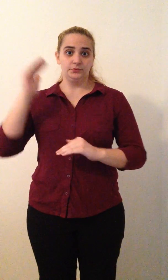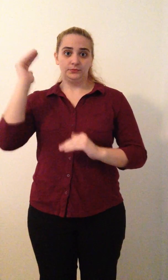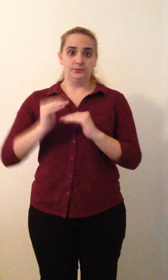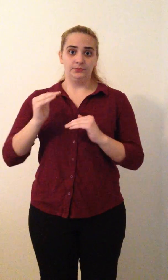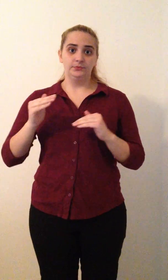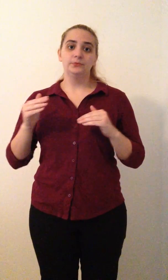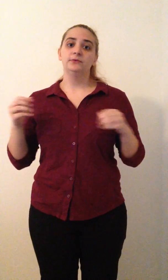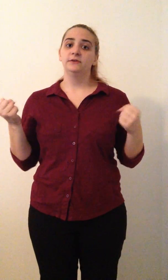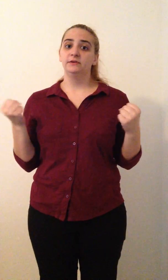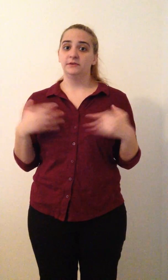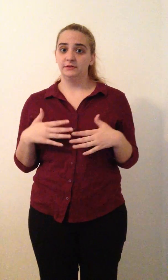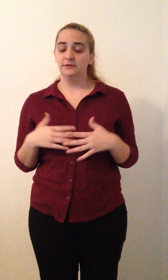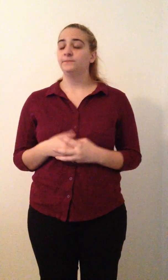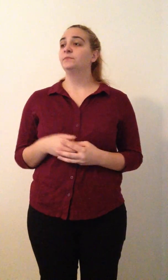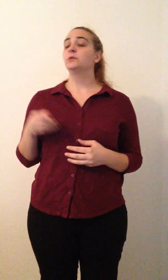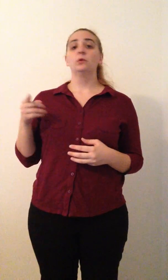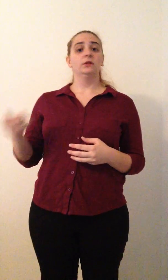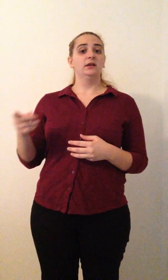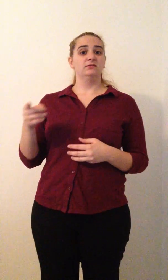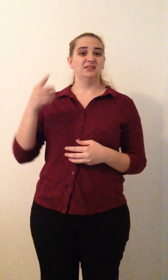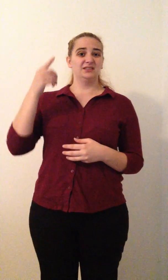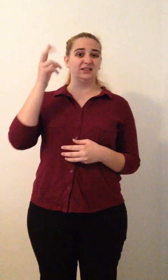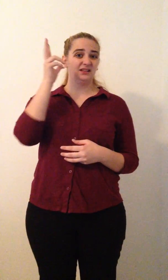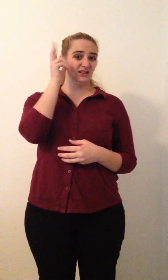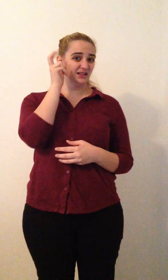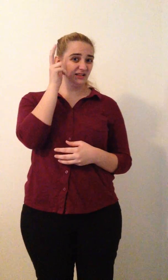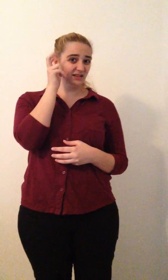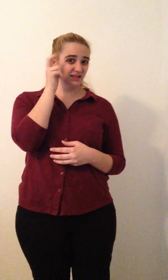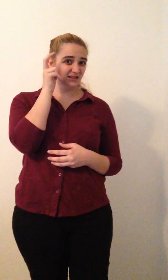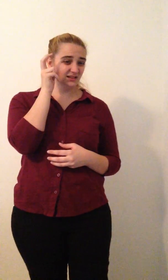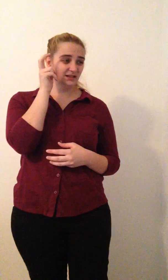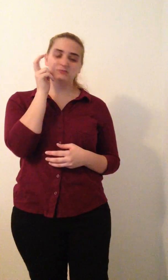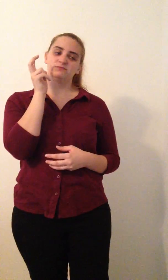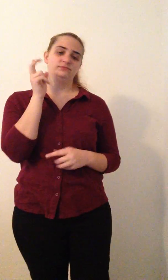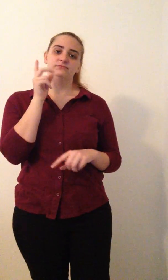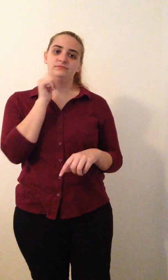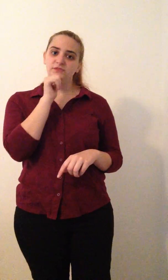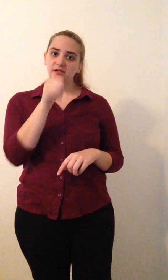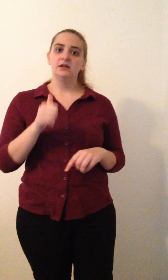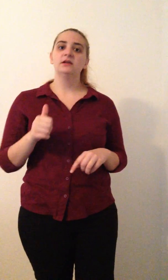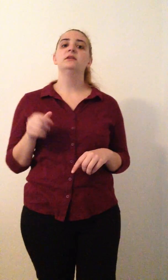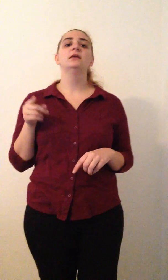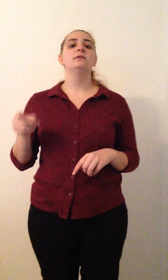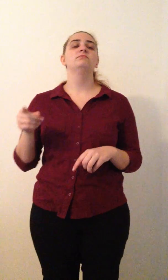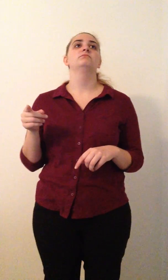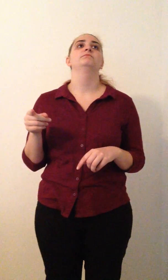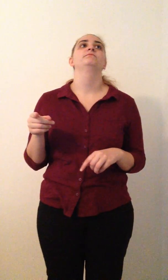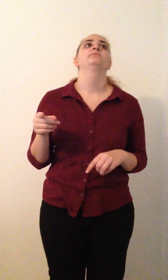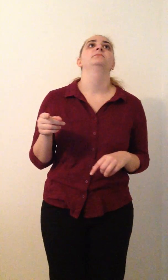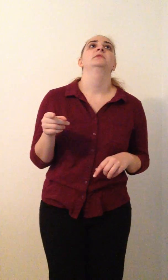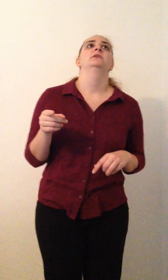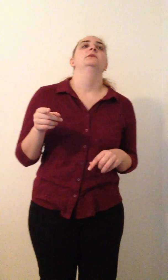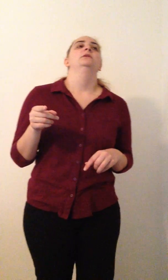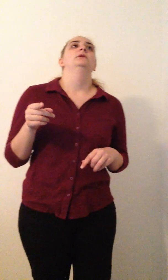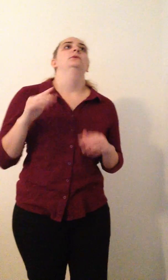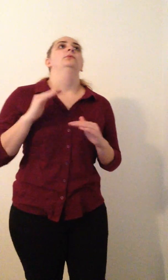listen to you and hear you. They're in their own world. They're focused on soothing themselves. And so they're kind of